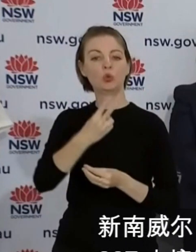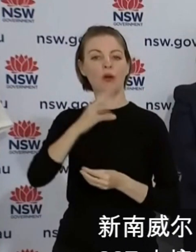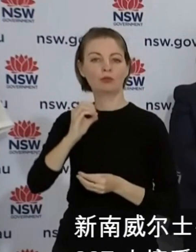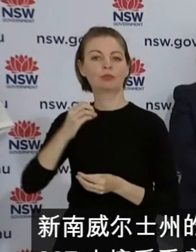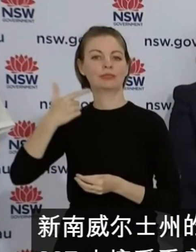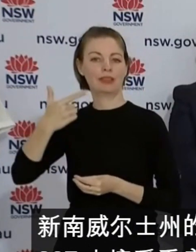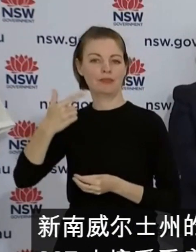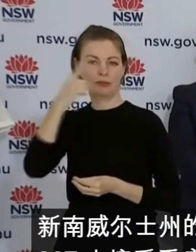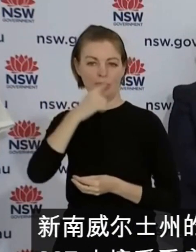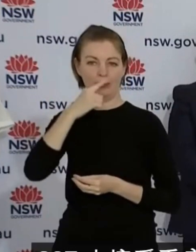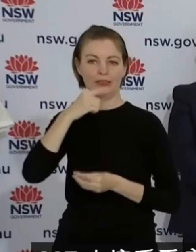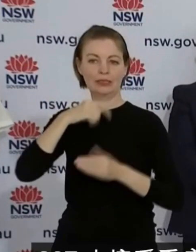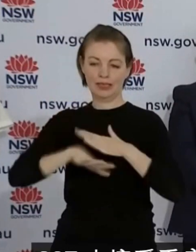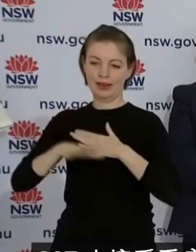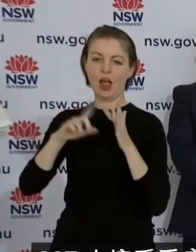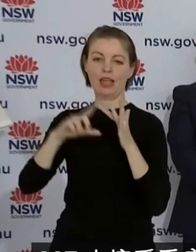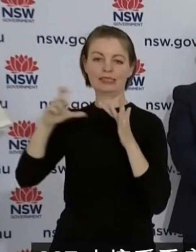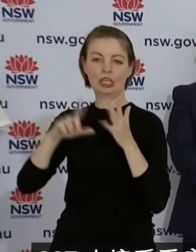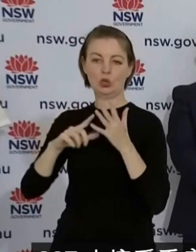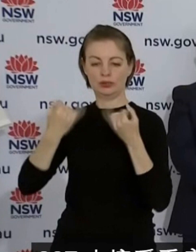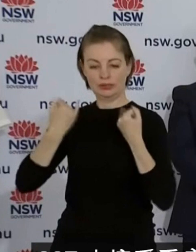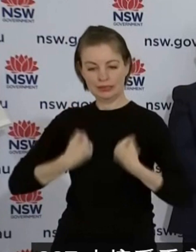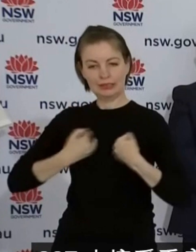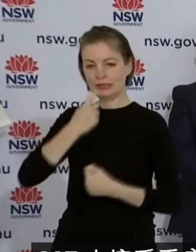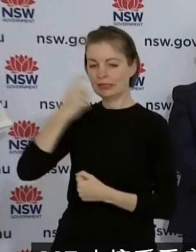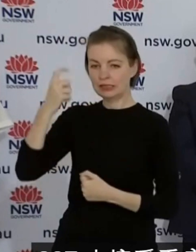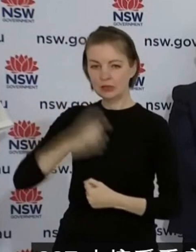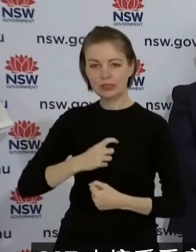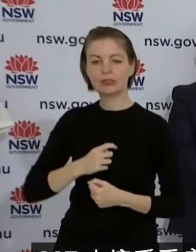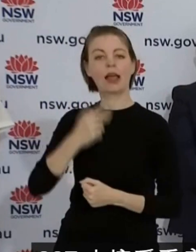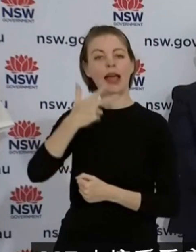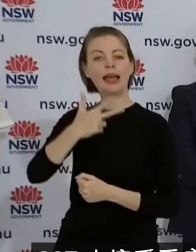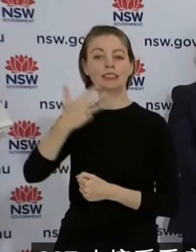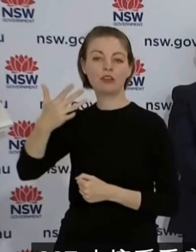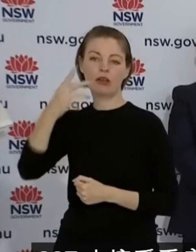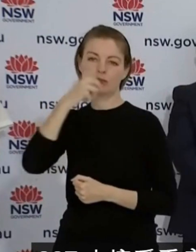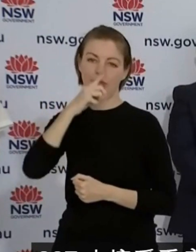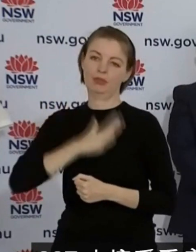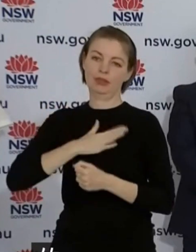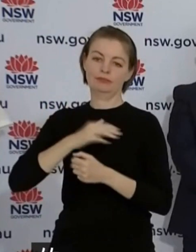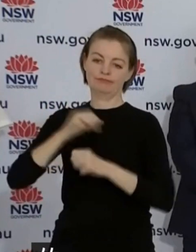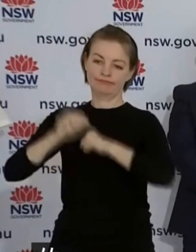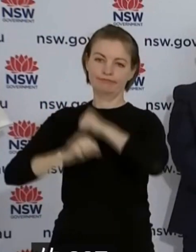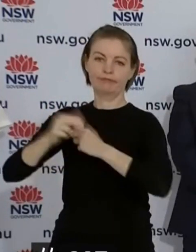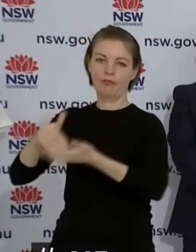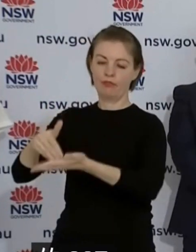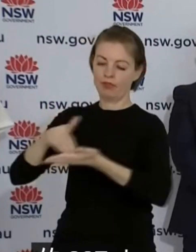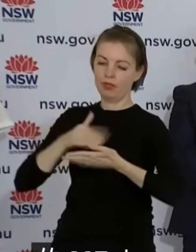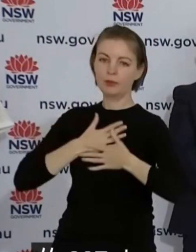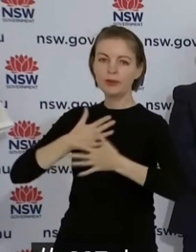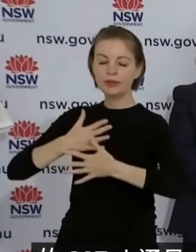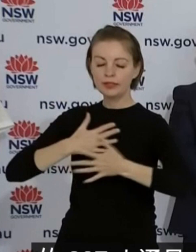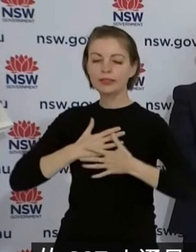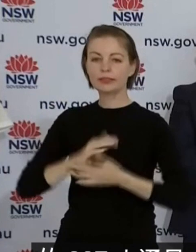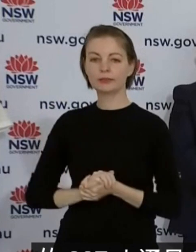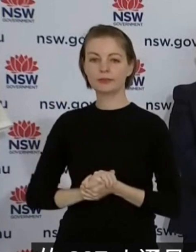in intensive care, and 89 of those are requiring ventilation. Of the 207